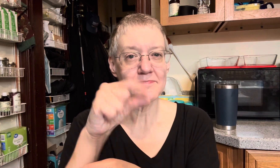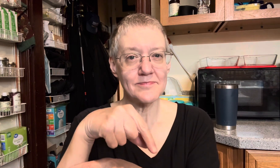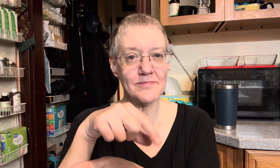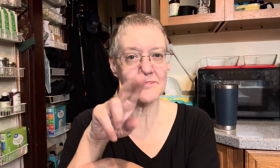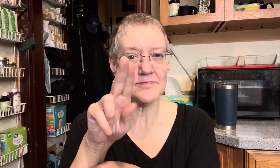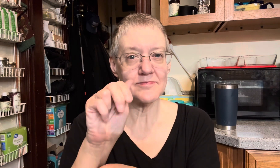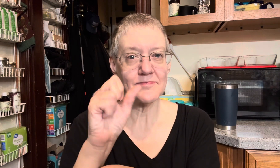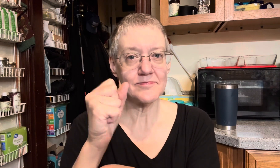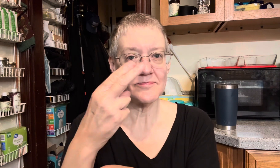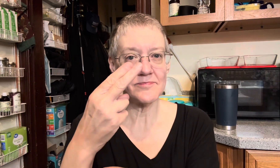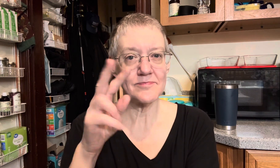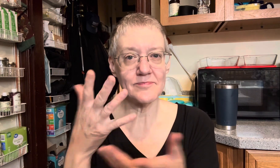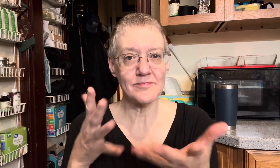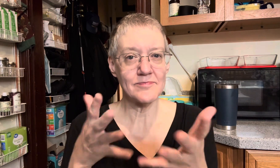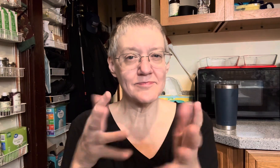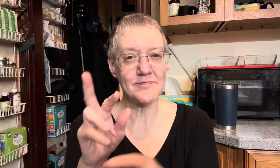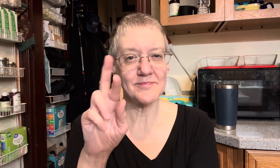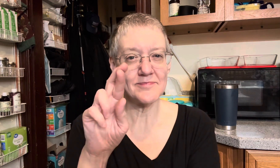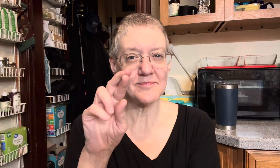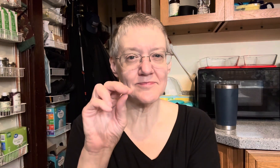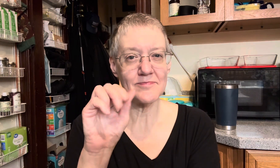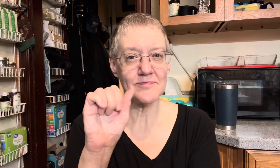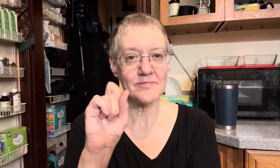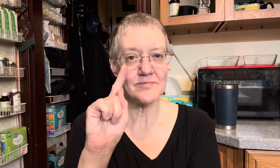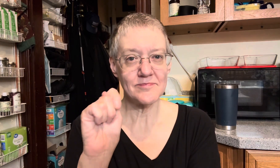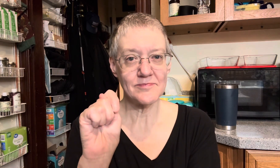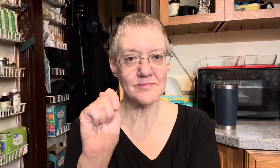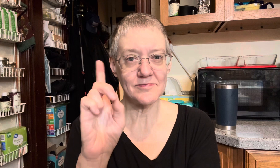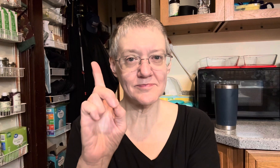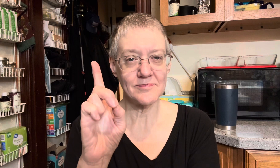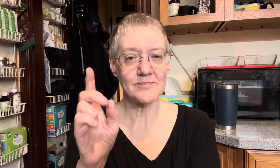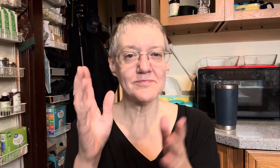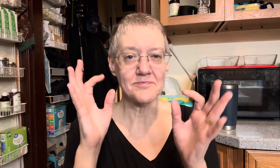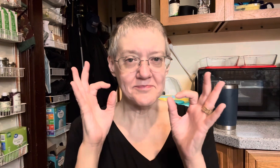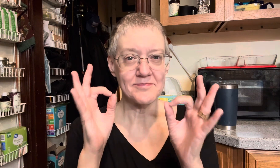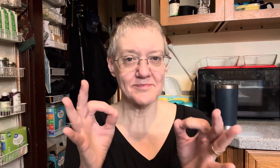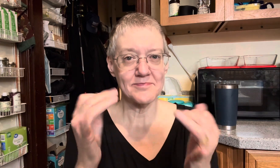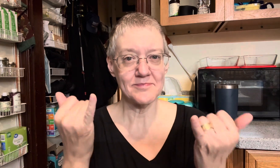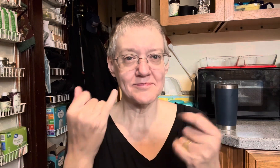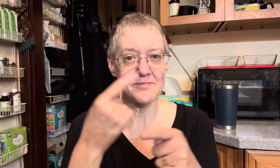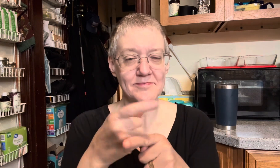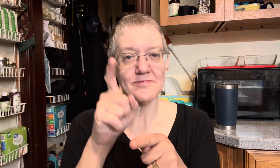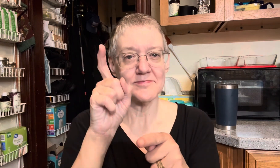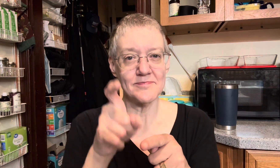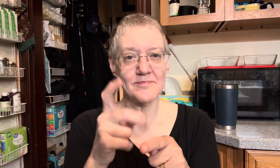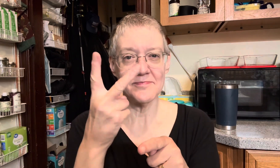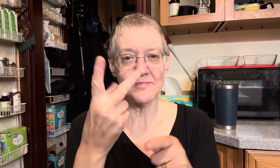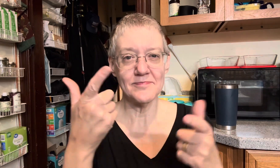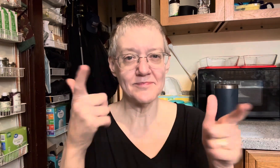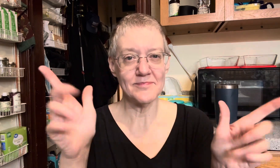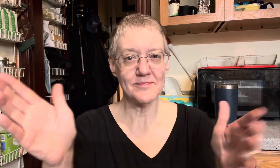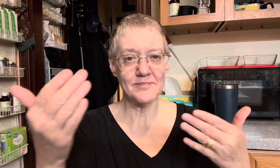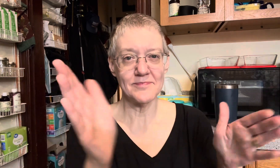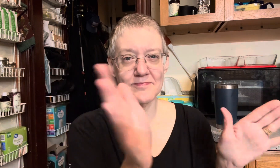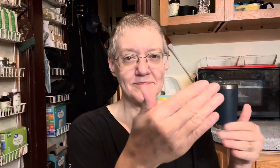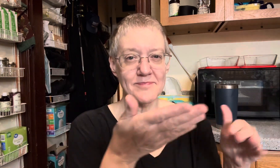vegetables. And I noticed I'm out of squash, already roasted squash. So today, let's go ahead and